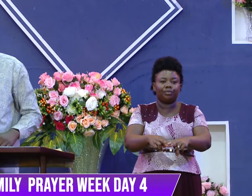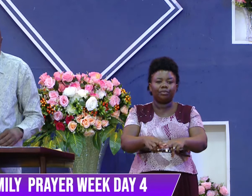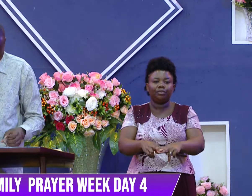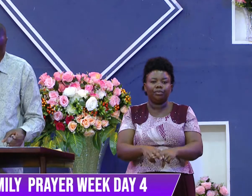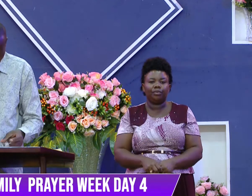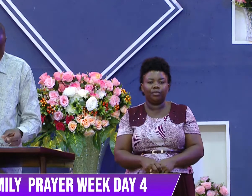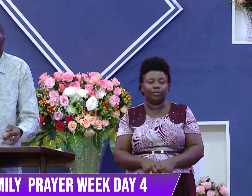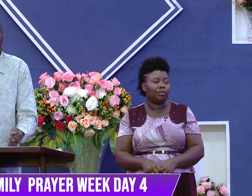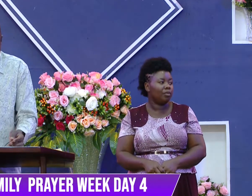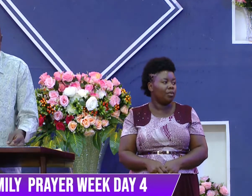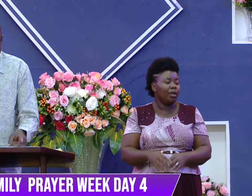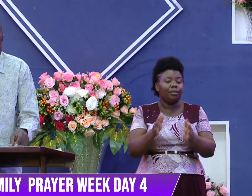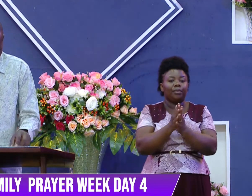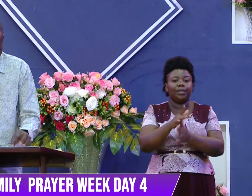seated.